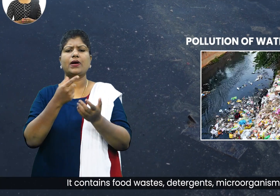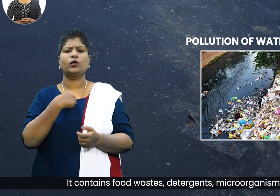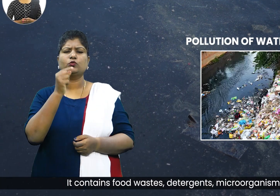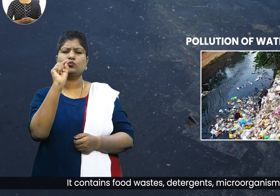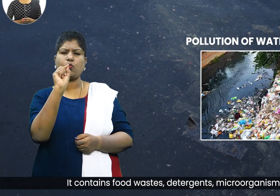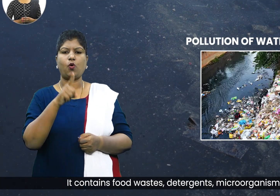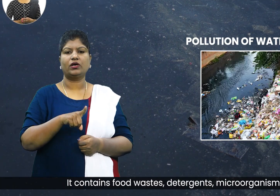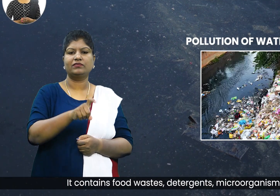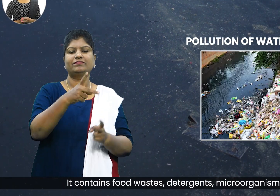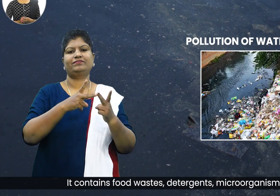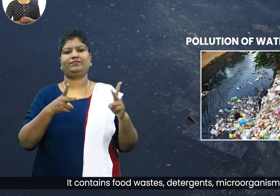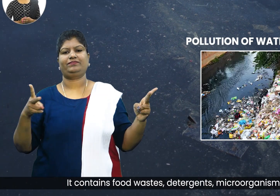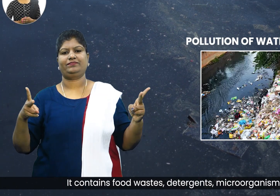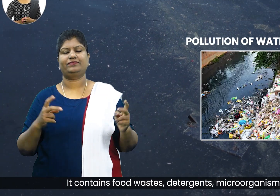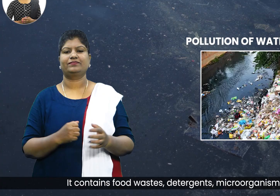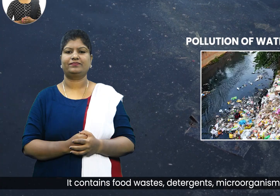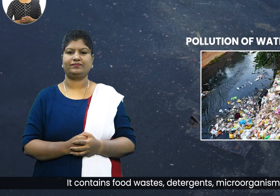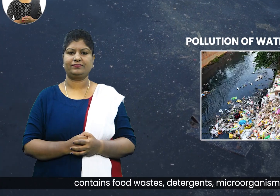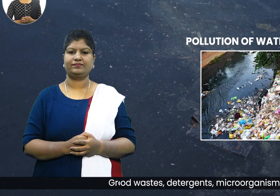microorganisms, etc.